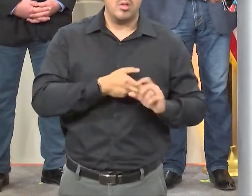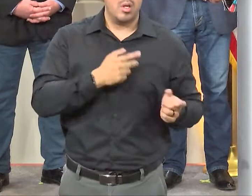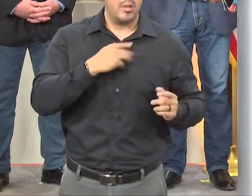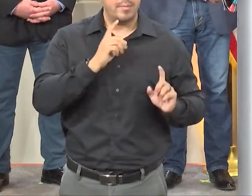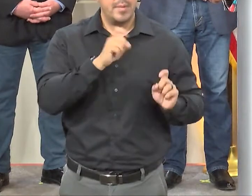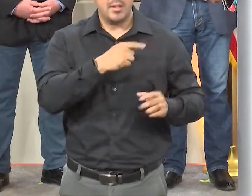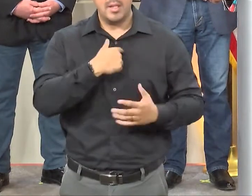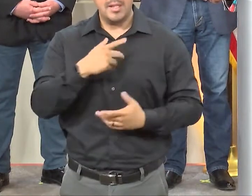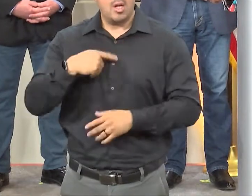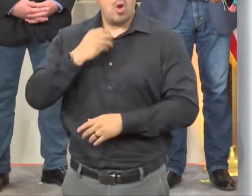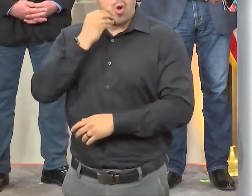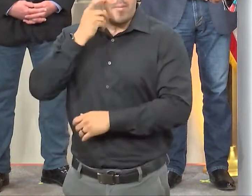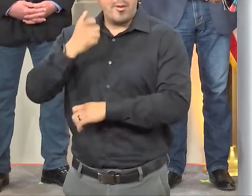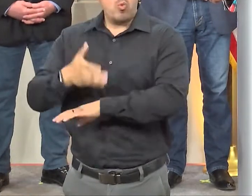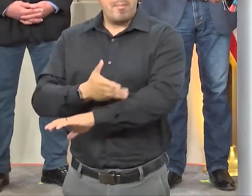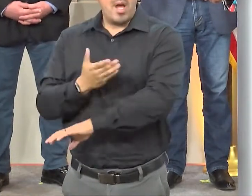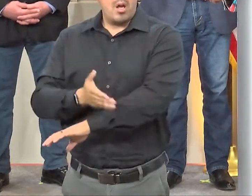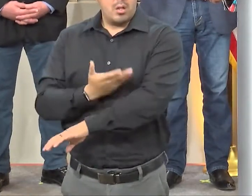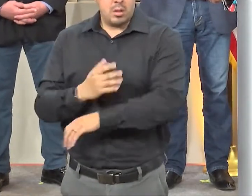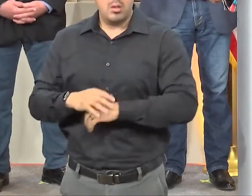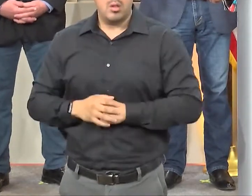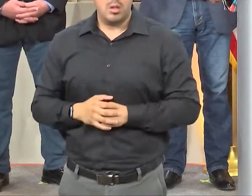repaired. I felt